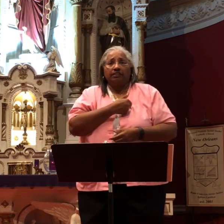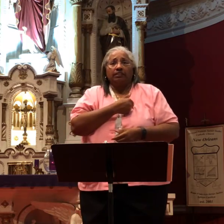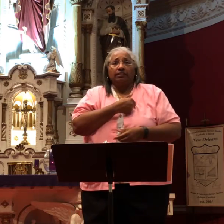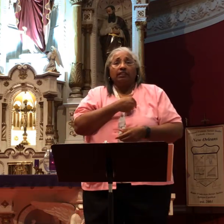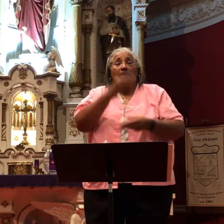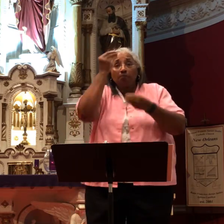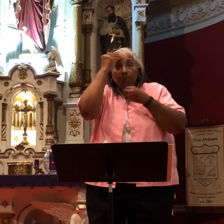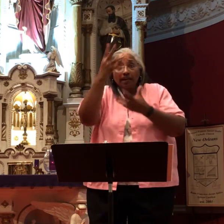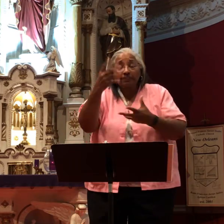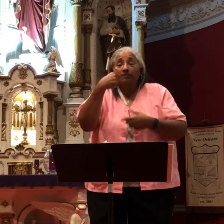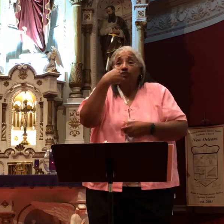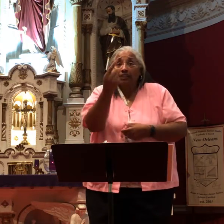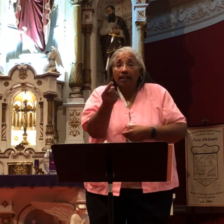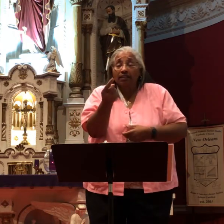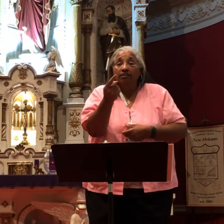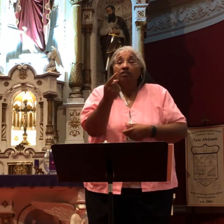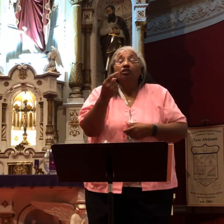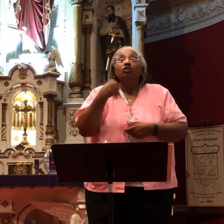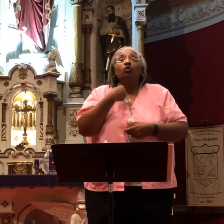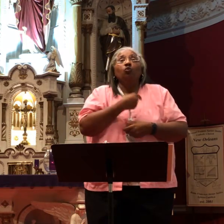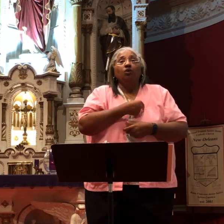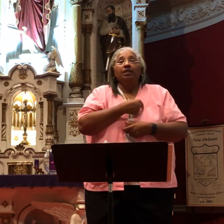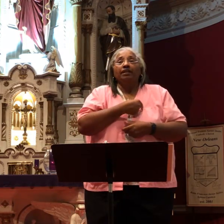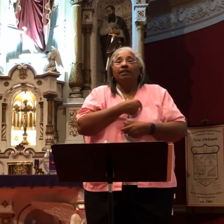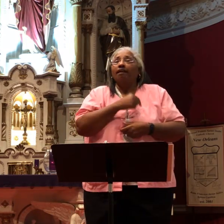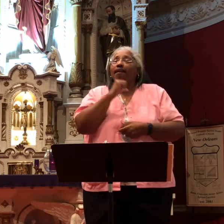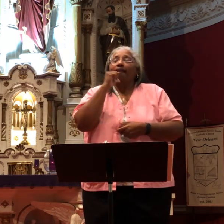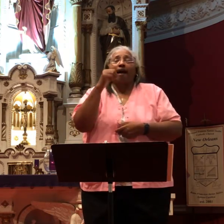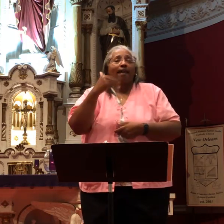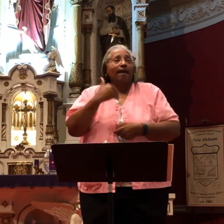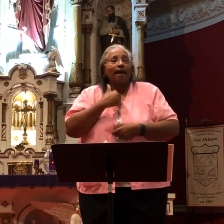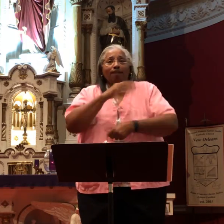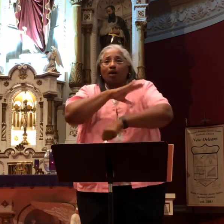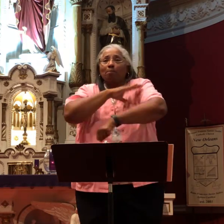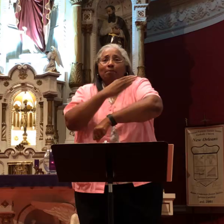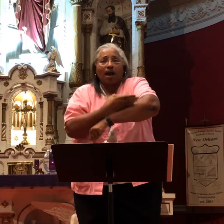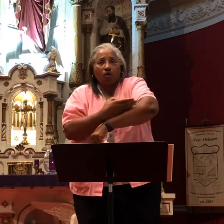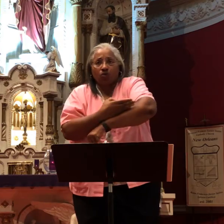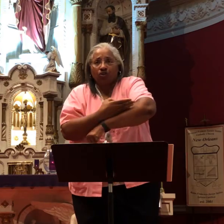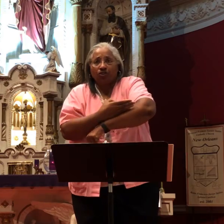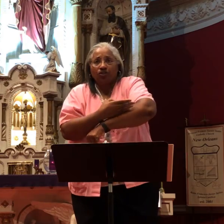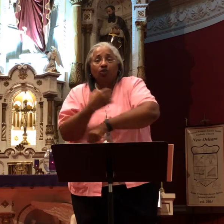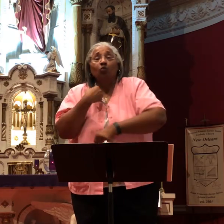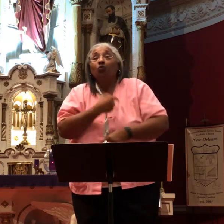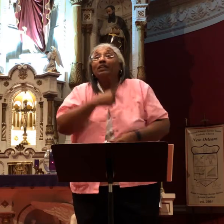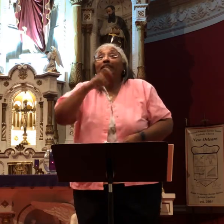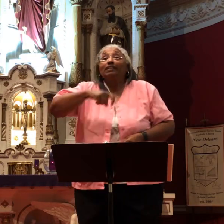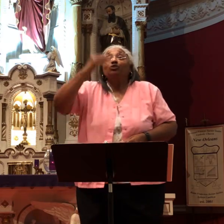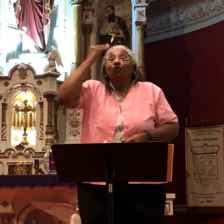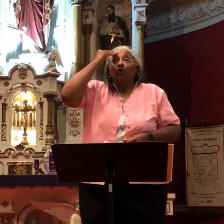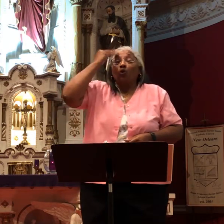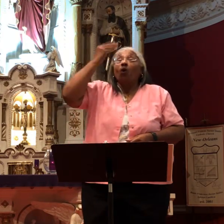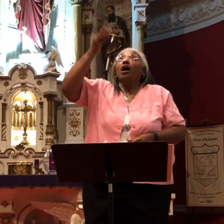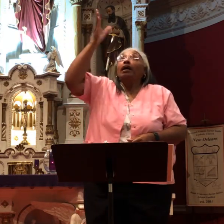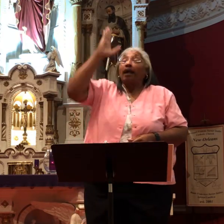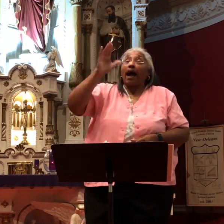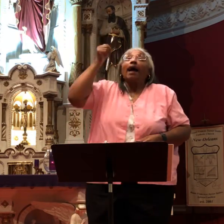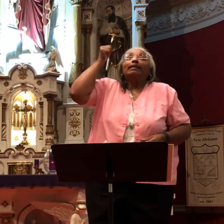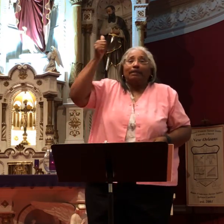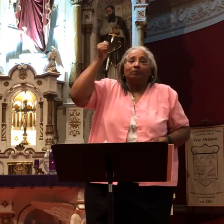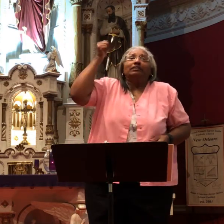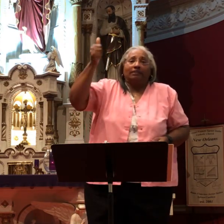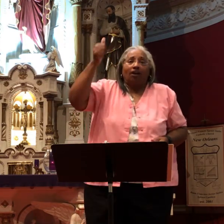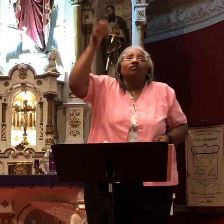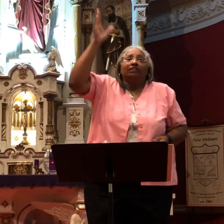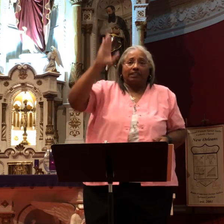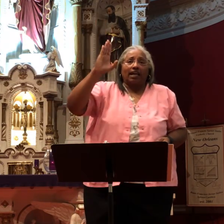that is saying we are powerless. We need to know that God is God, and that we do